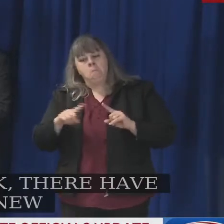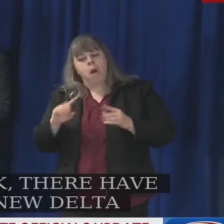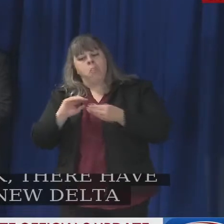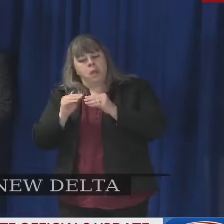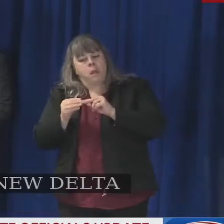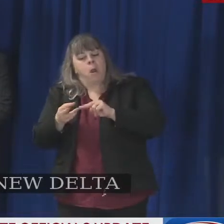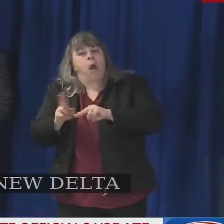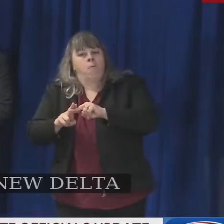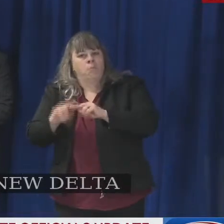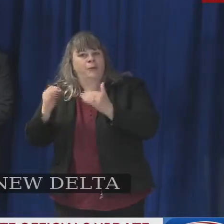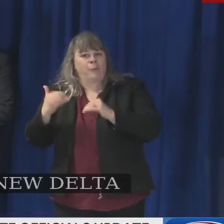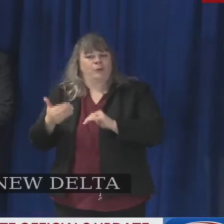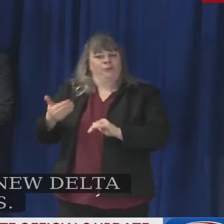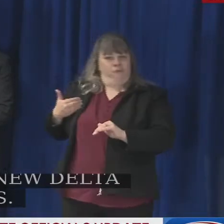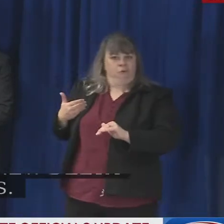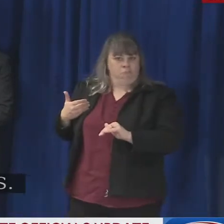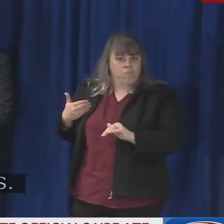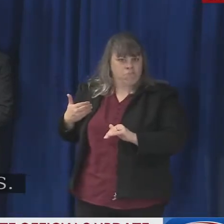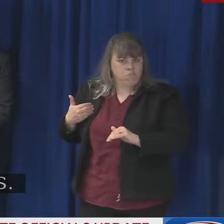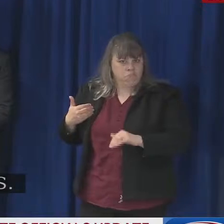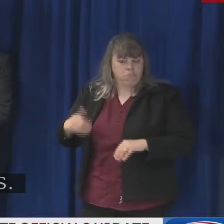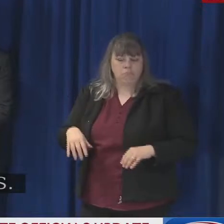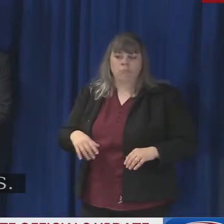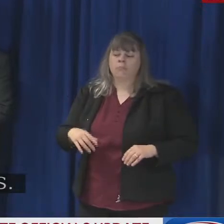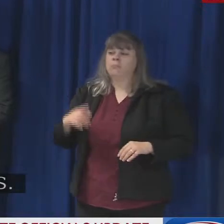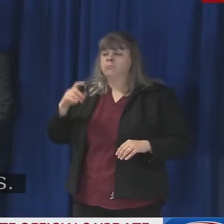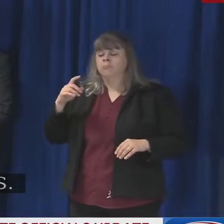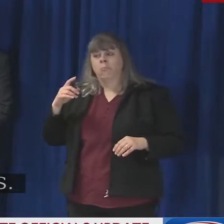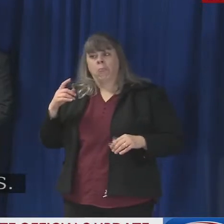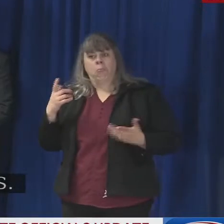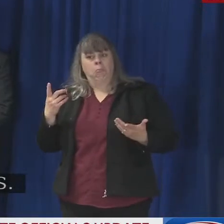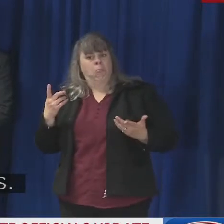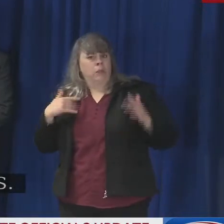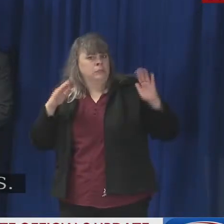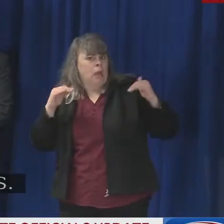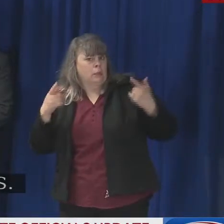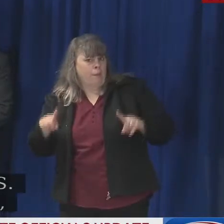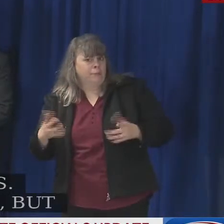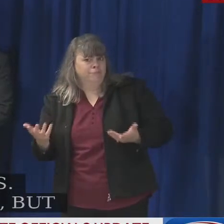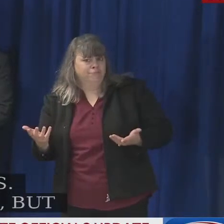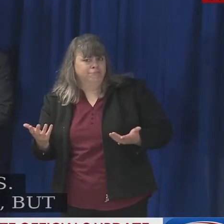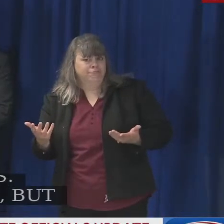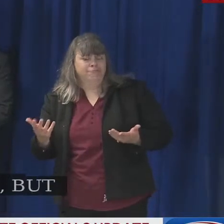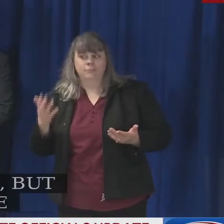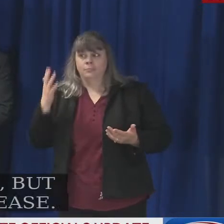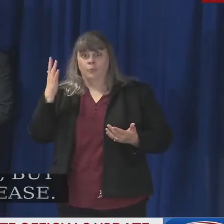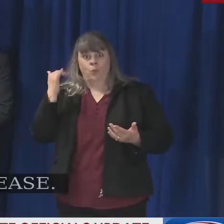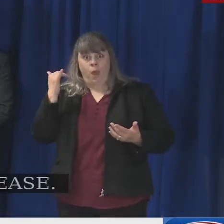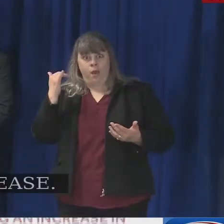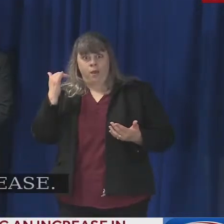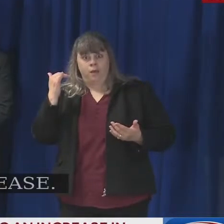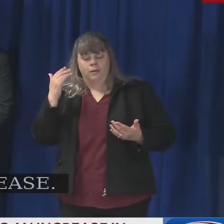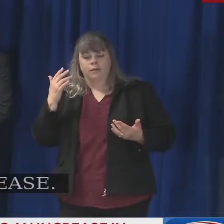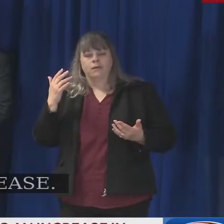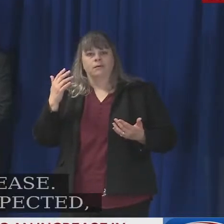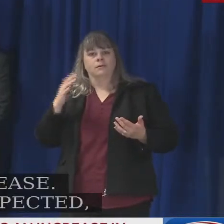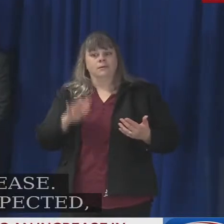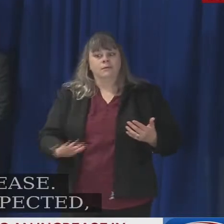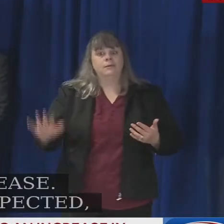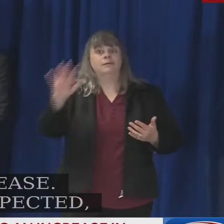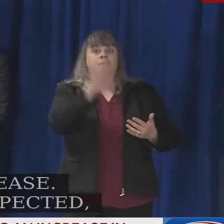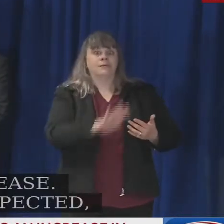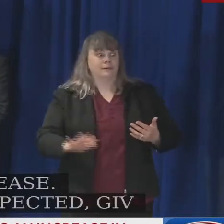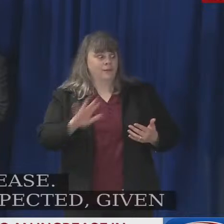increased from what we had been seeing. And this is not unexpected given the increasing proportions of infections due to the Delta variant that are